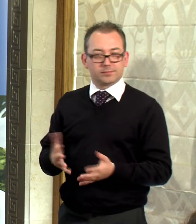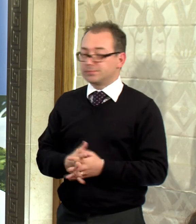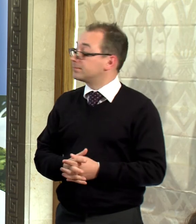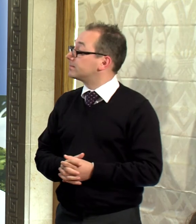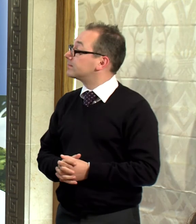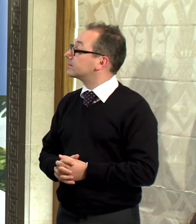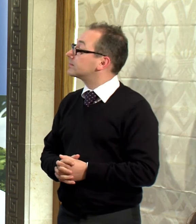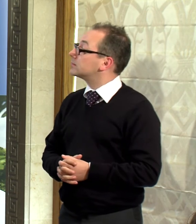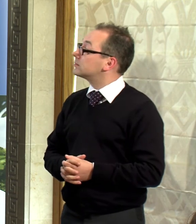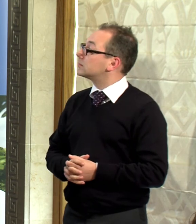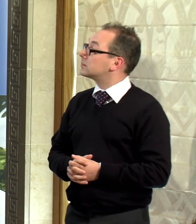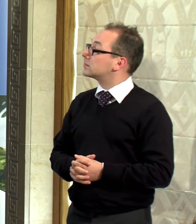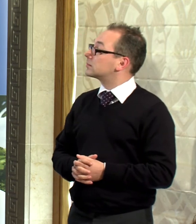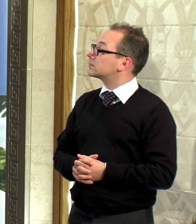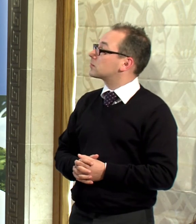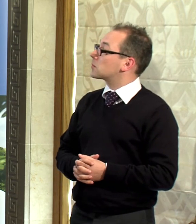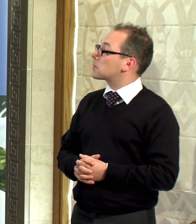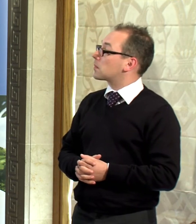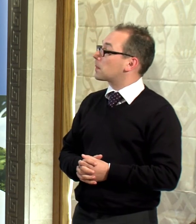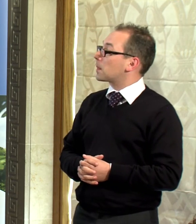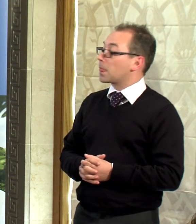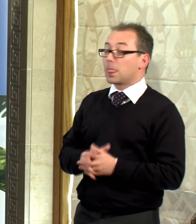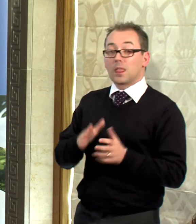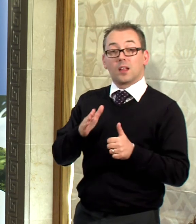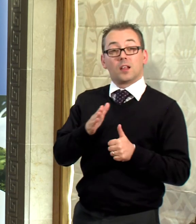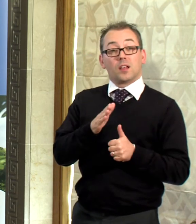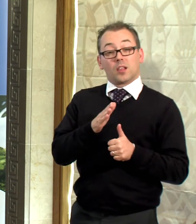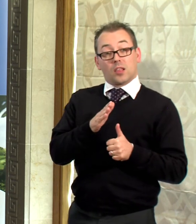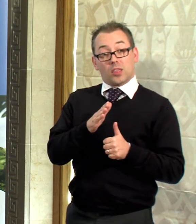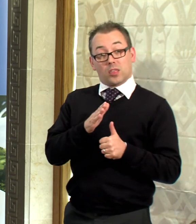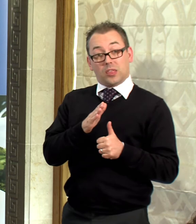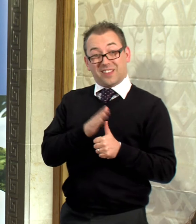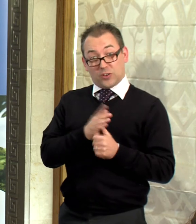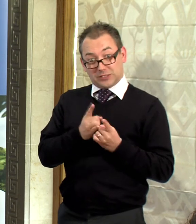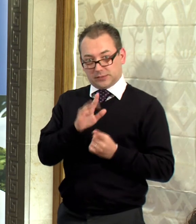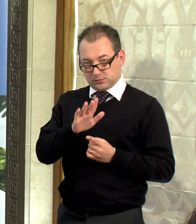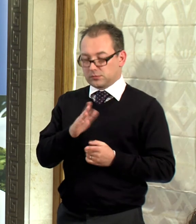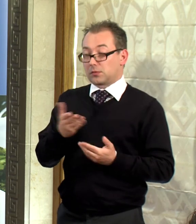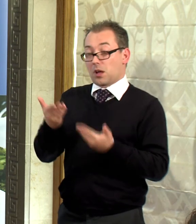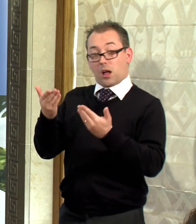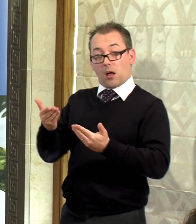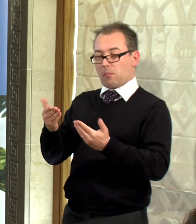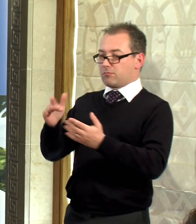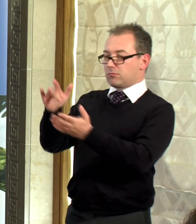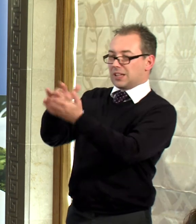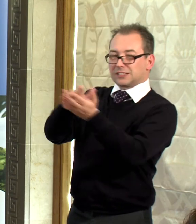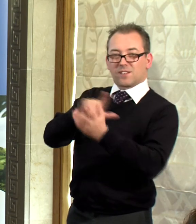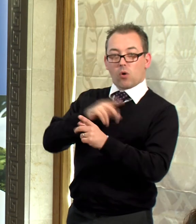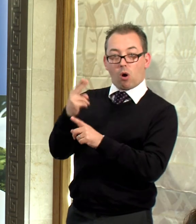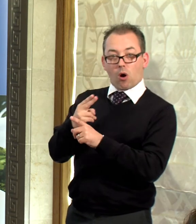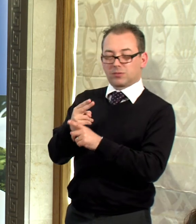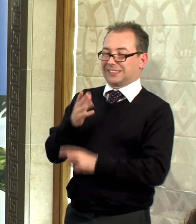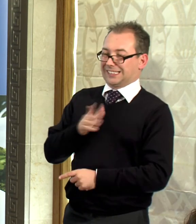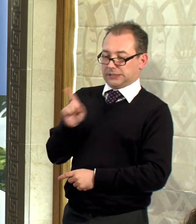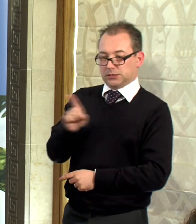A first step is making existing access facilities available for all. For